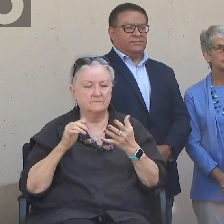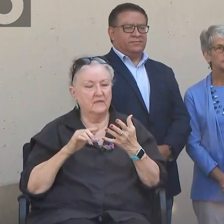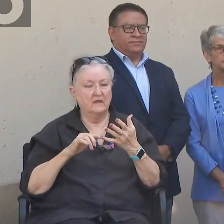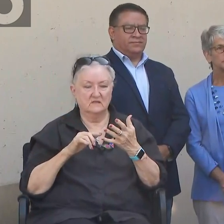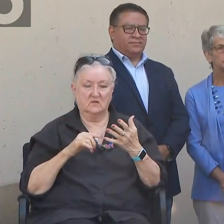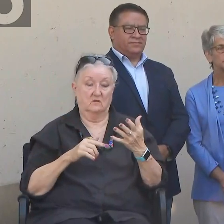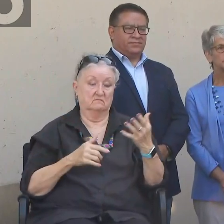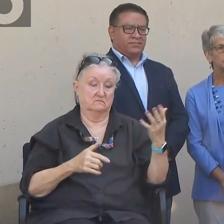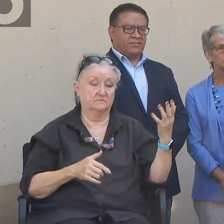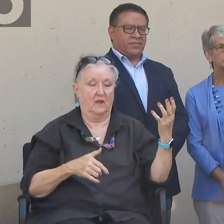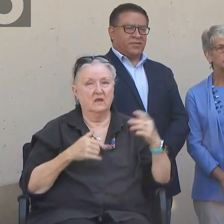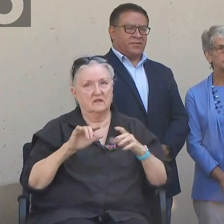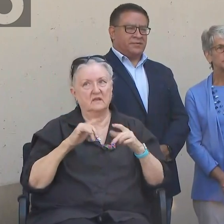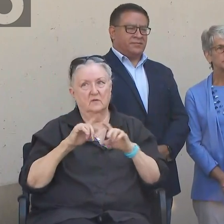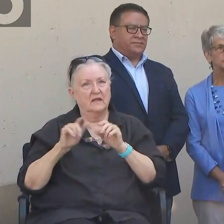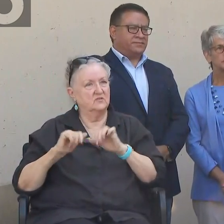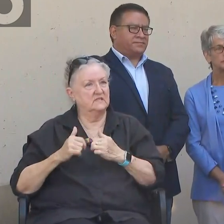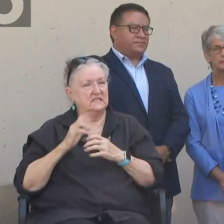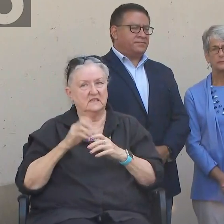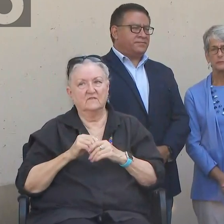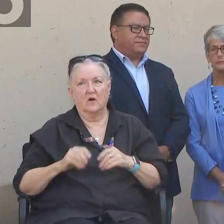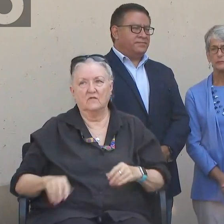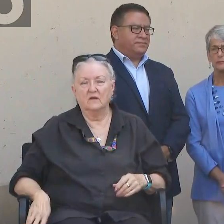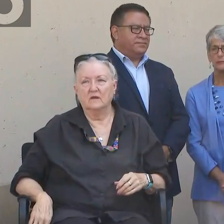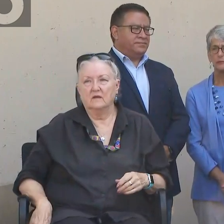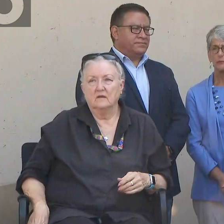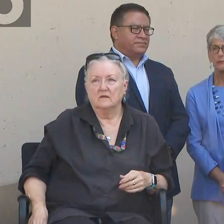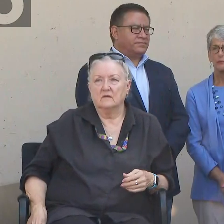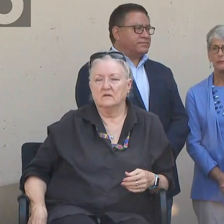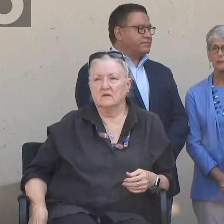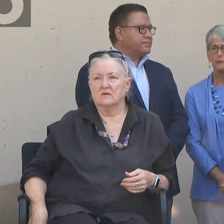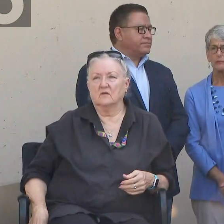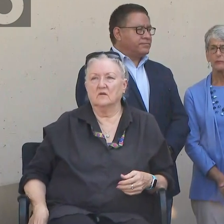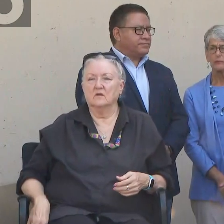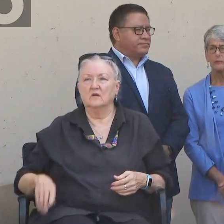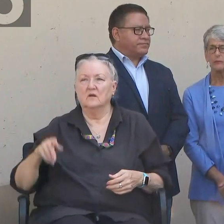different agencies that will be involved in this investigation.